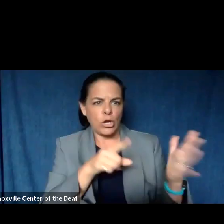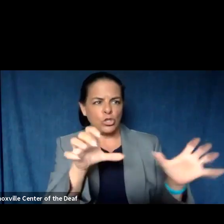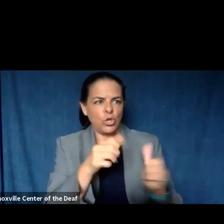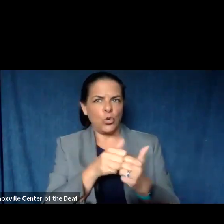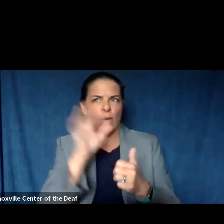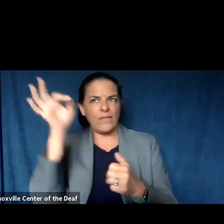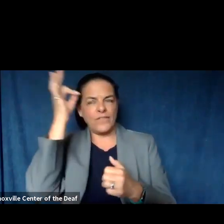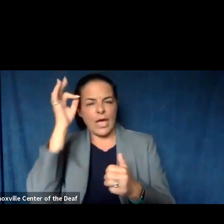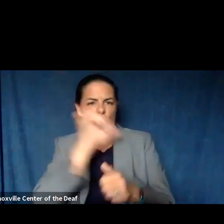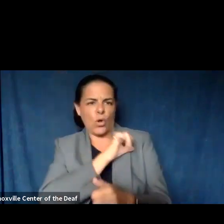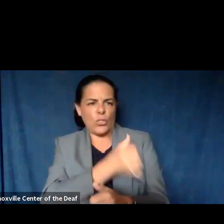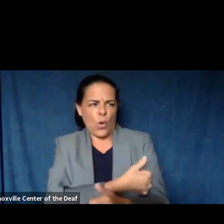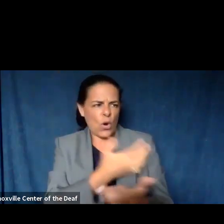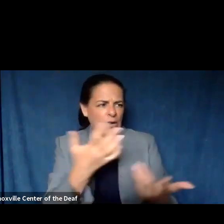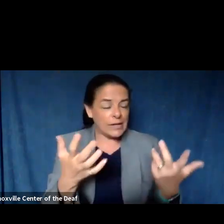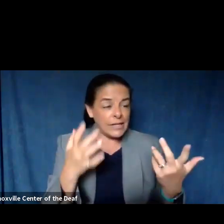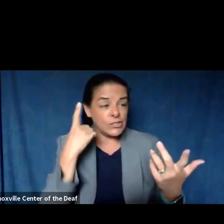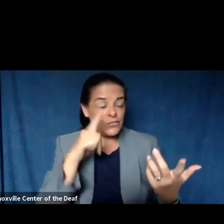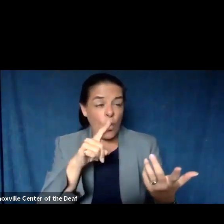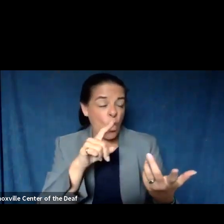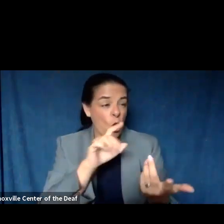Yeah, so on that note,